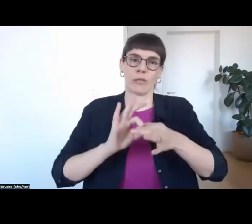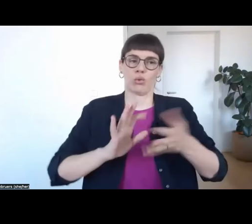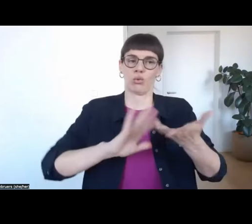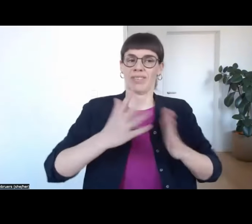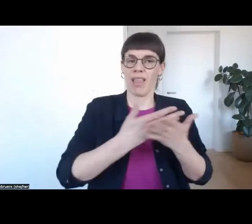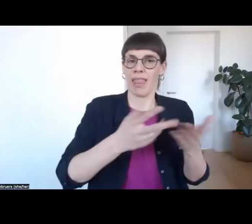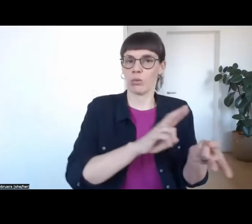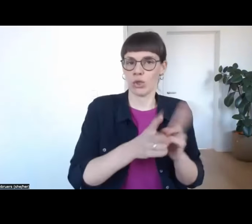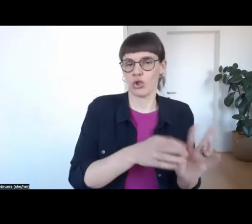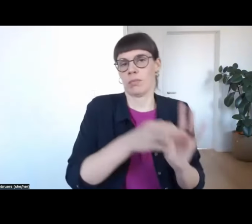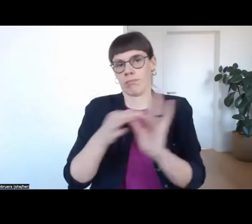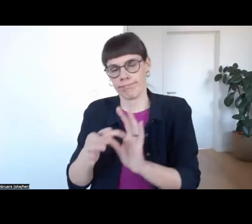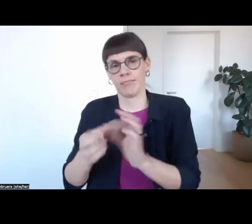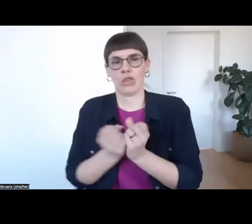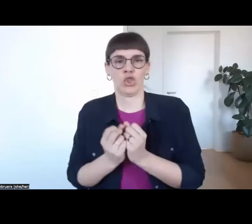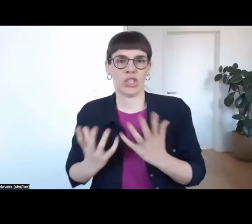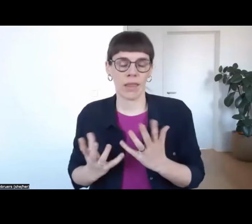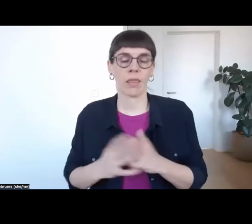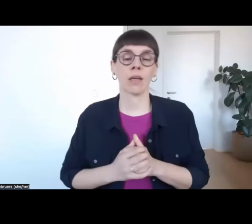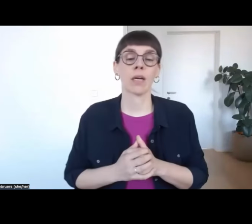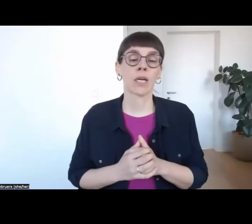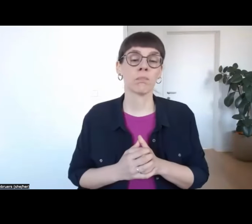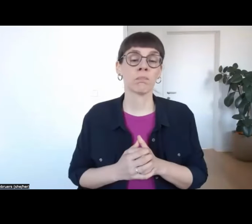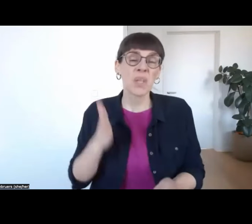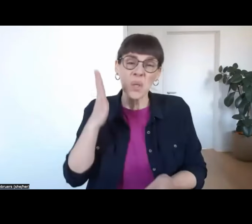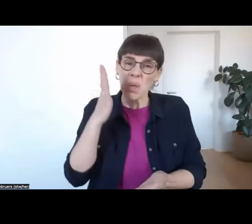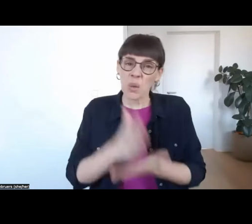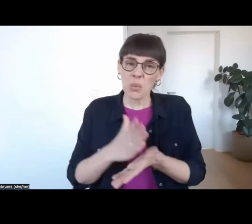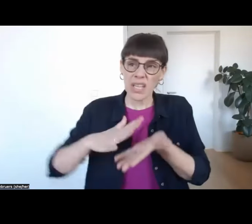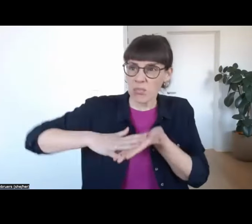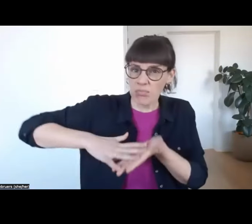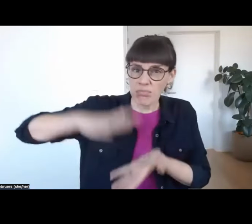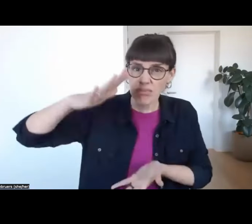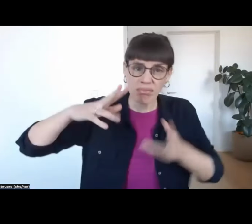So looking at the research to date on sign language interpreters and gender,